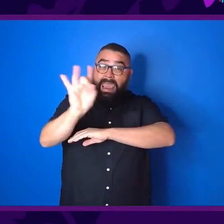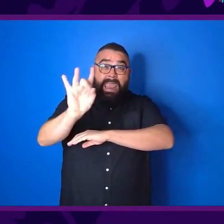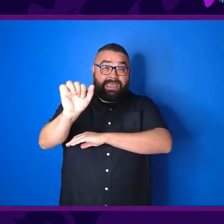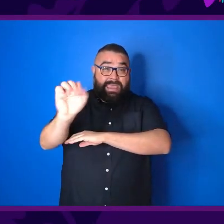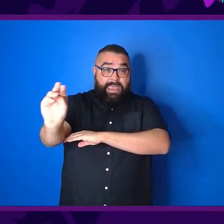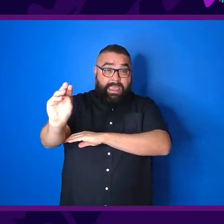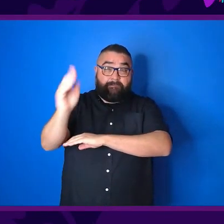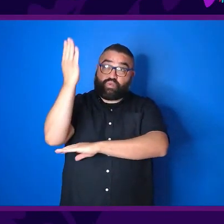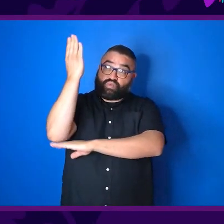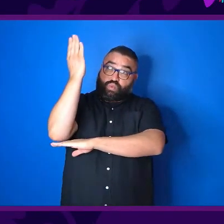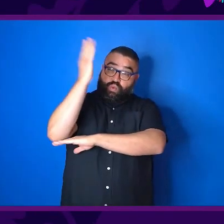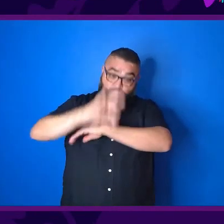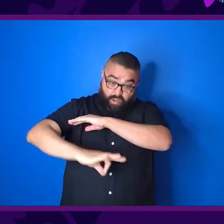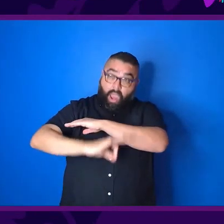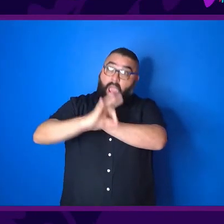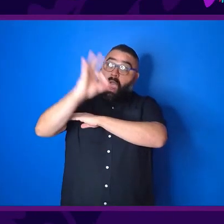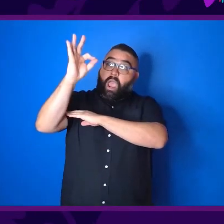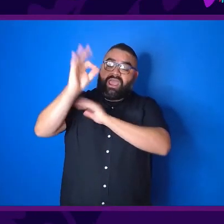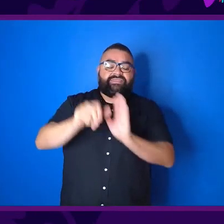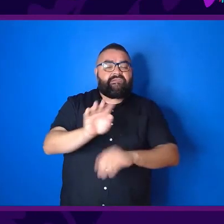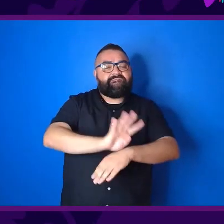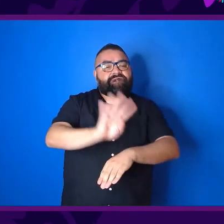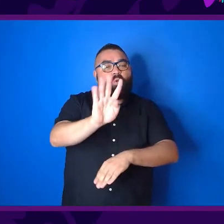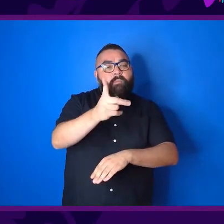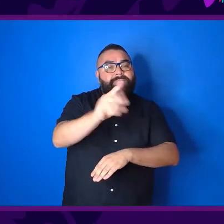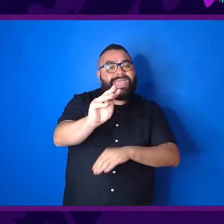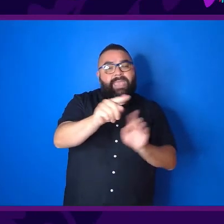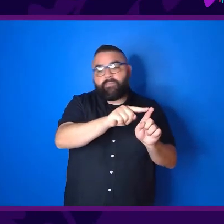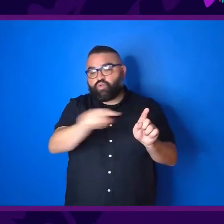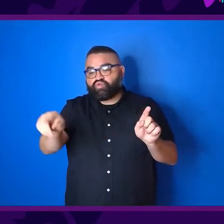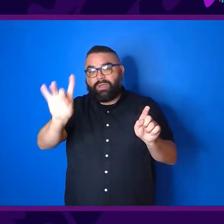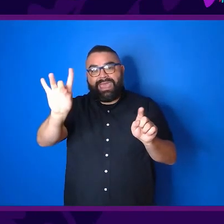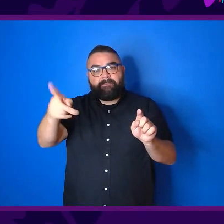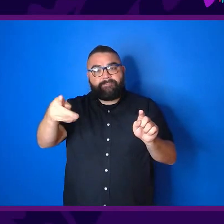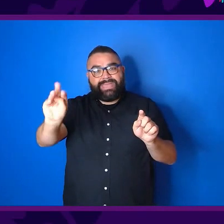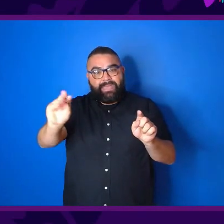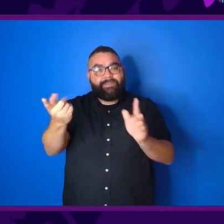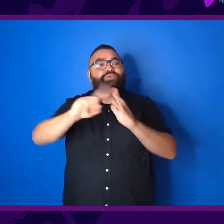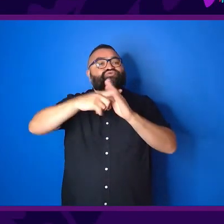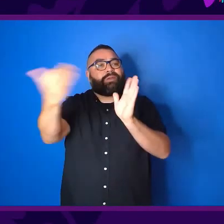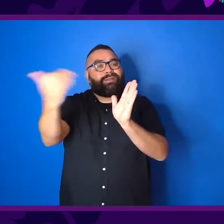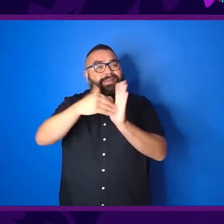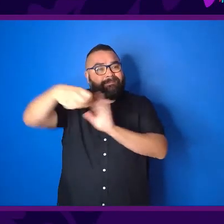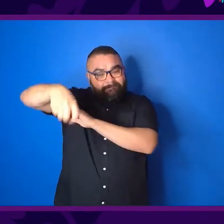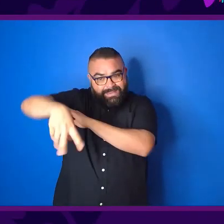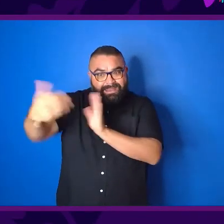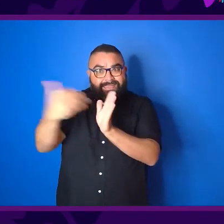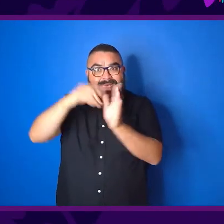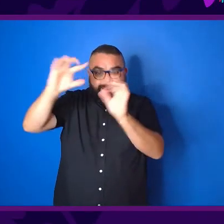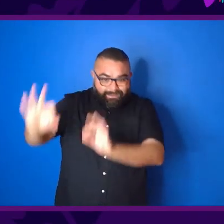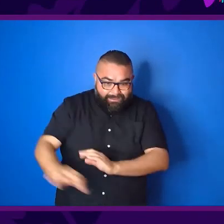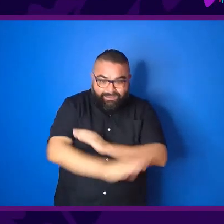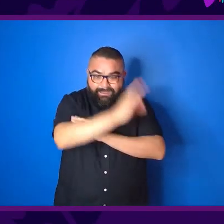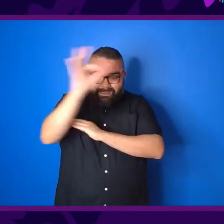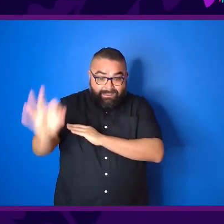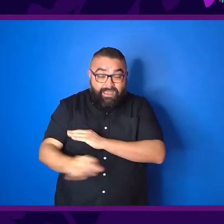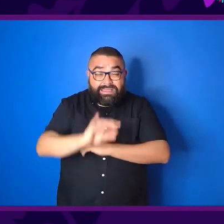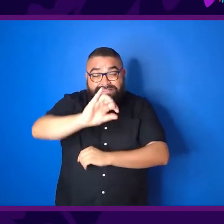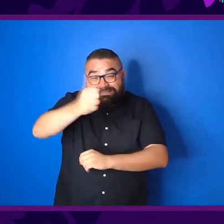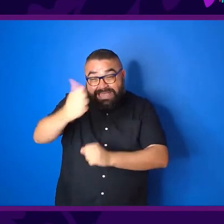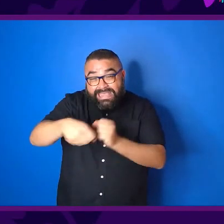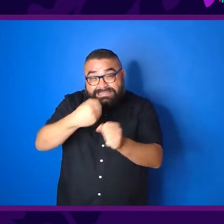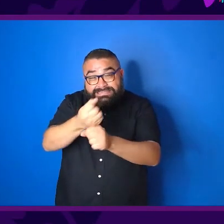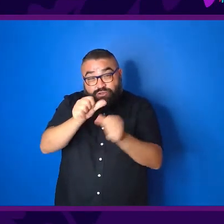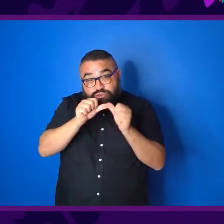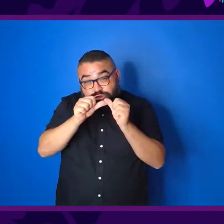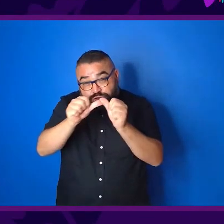4 p.m. to 8 p.m., and started again at midnight. And he did that for 10 years. Without a single